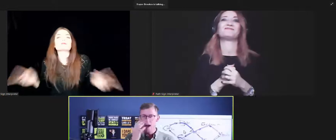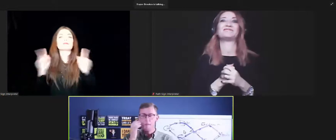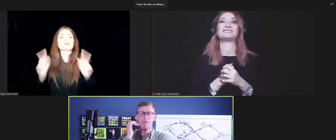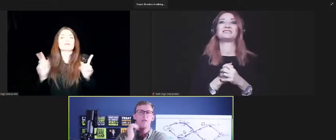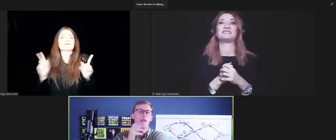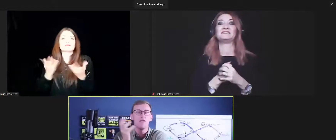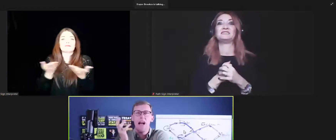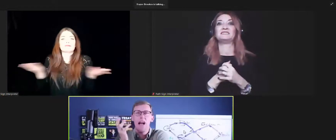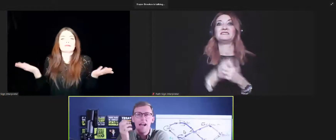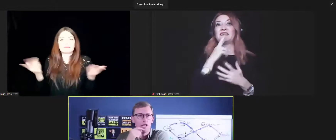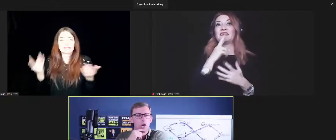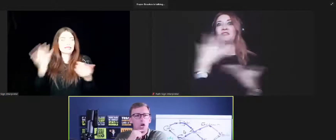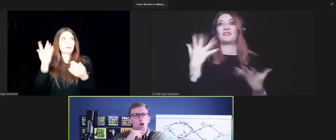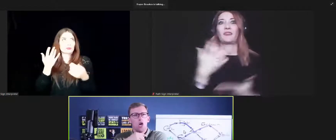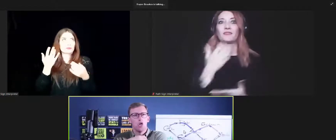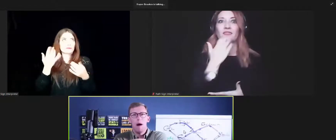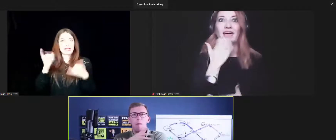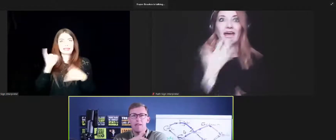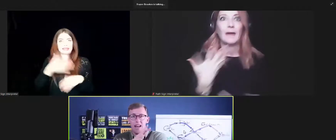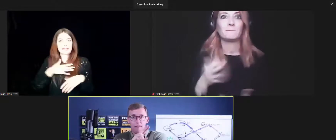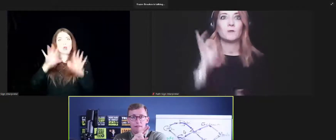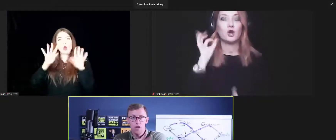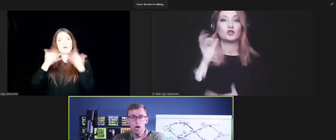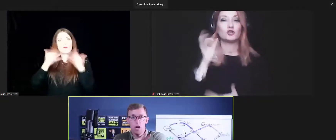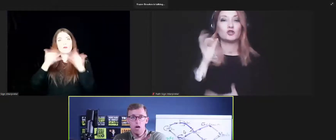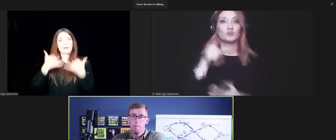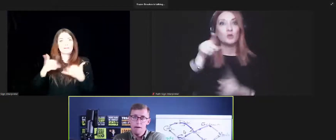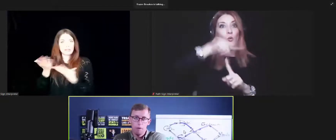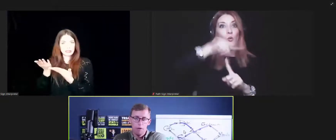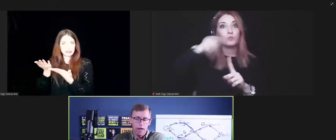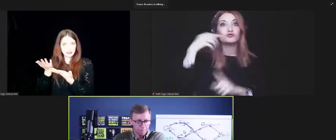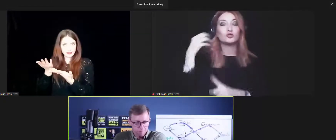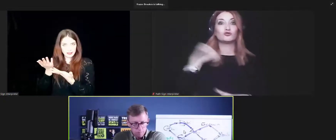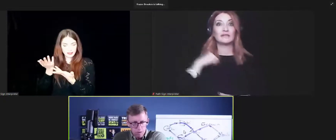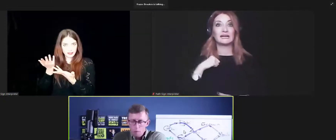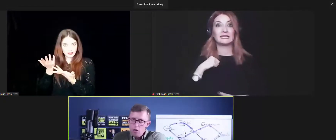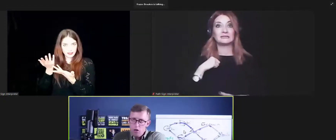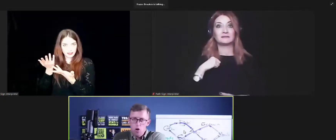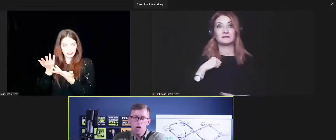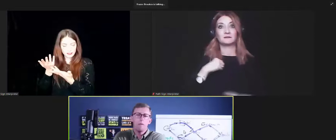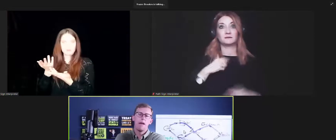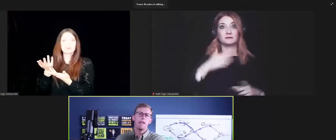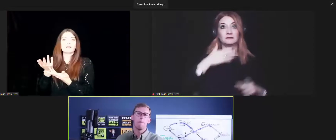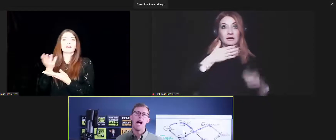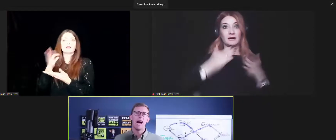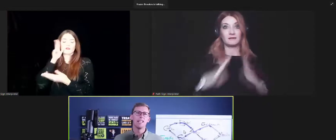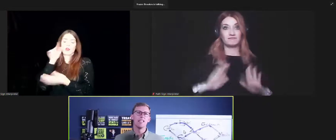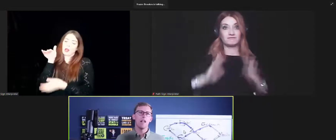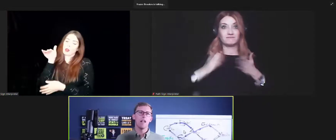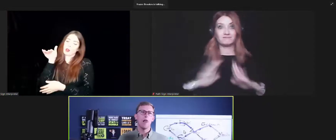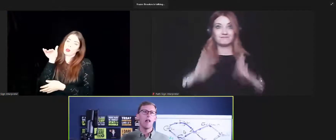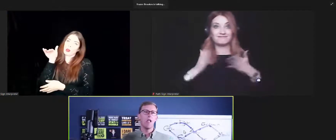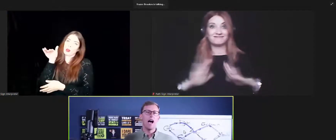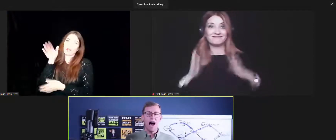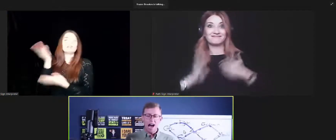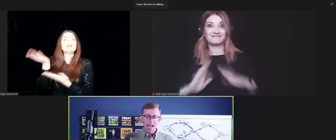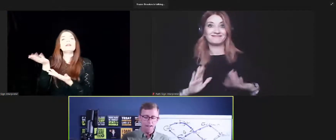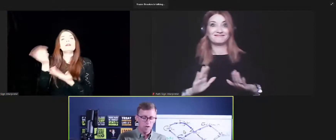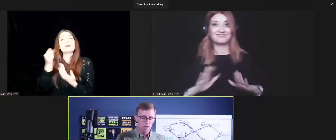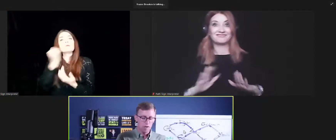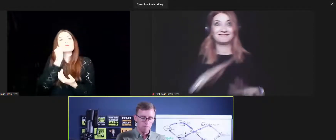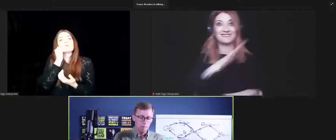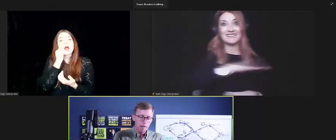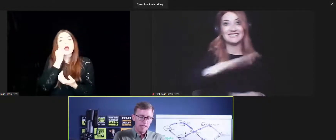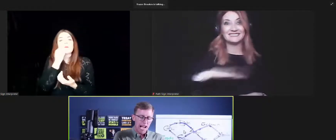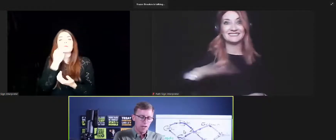But 9 kids. So my mum and dad have 2, me and my brother. My brother's younger than me, and my